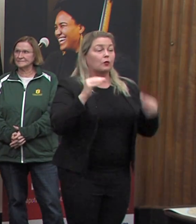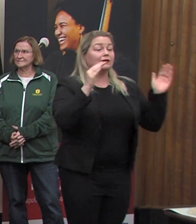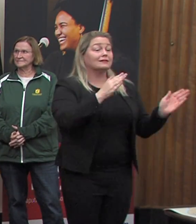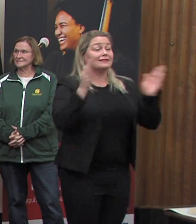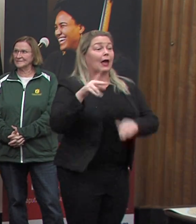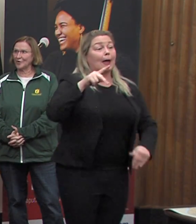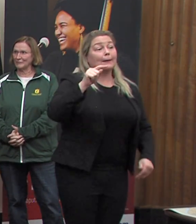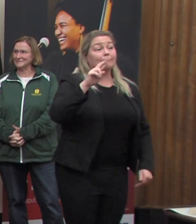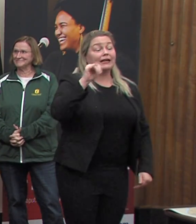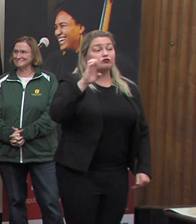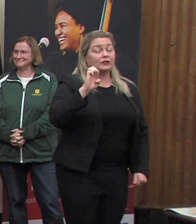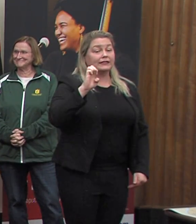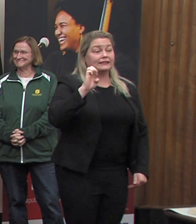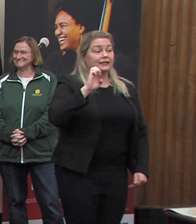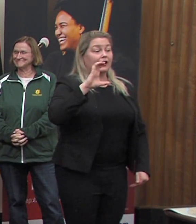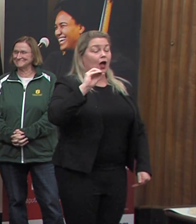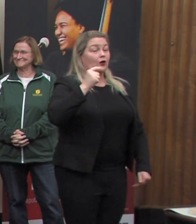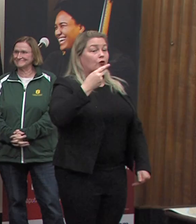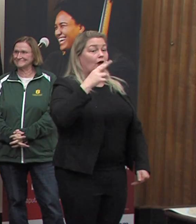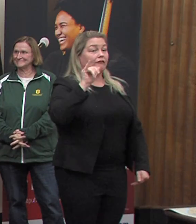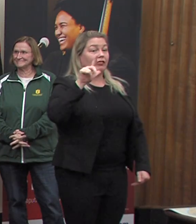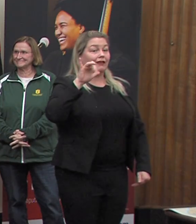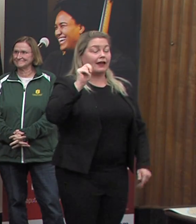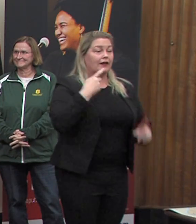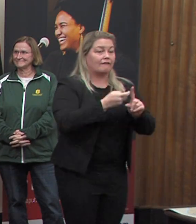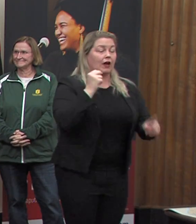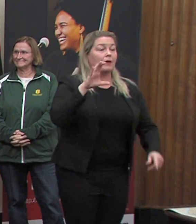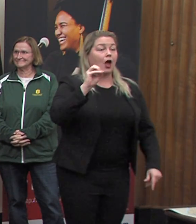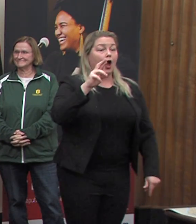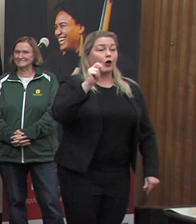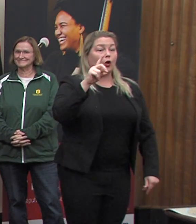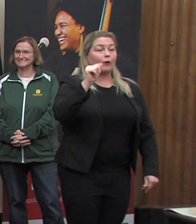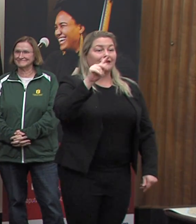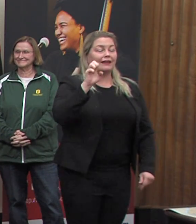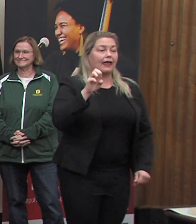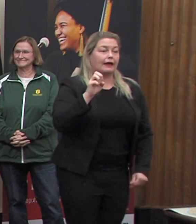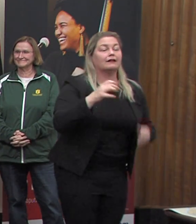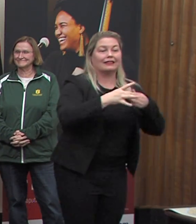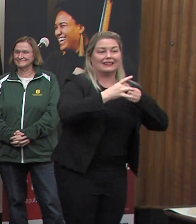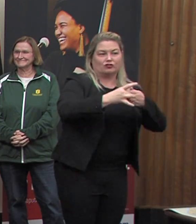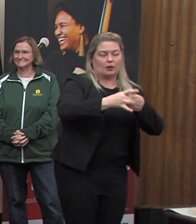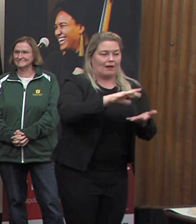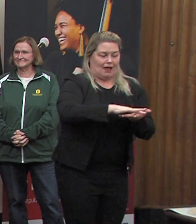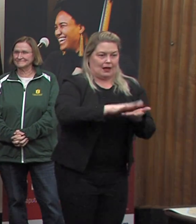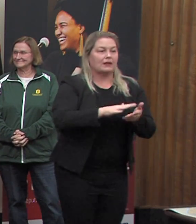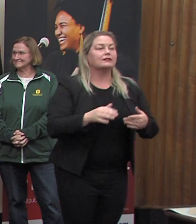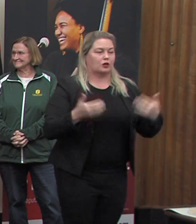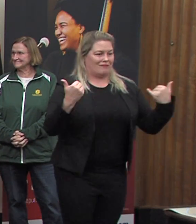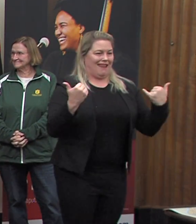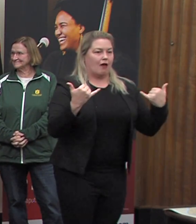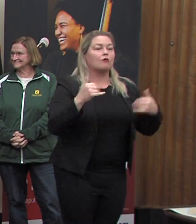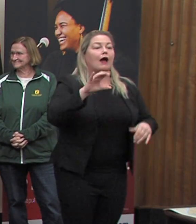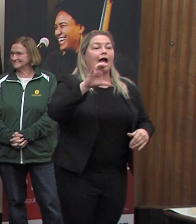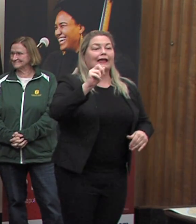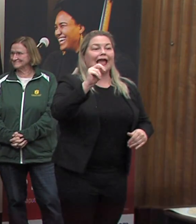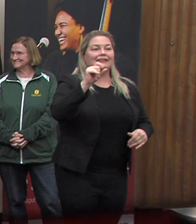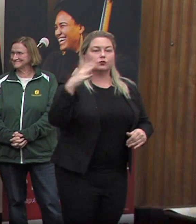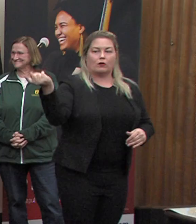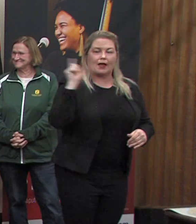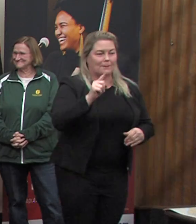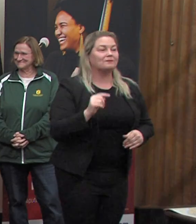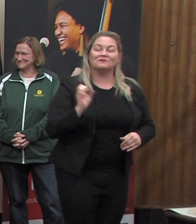Patrice Coffin from Carondelet Leadership Academy. So I'll call up Candace now. Good